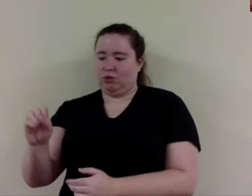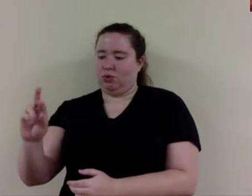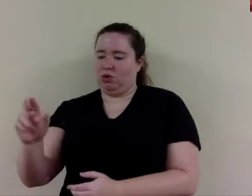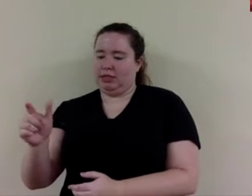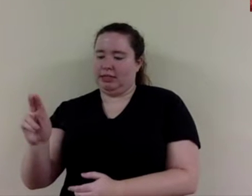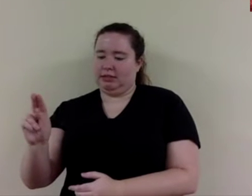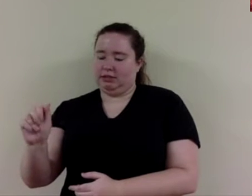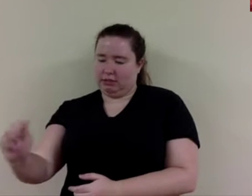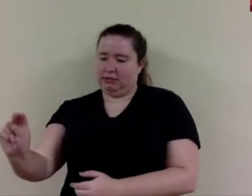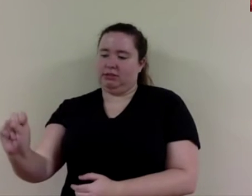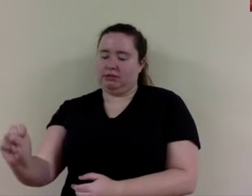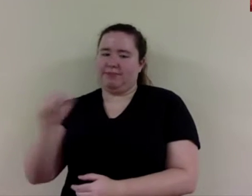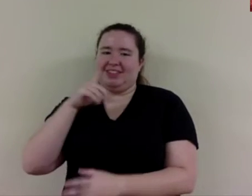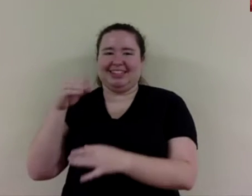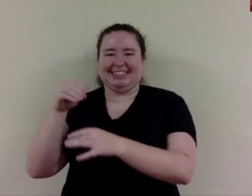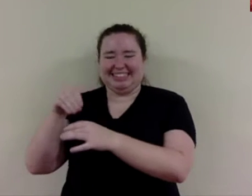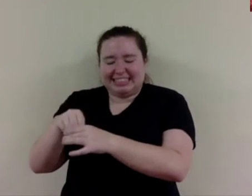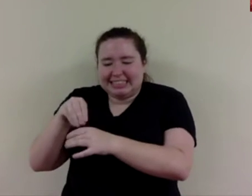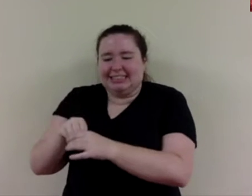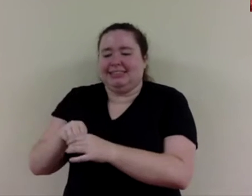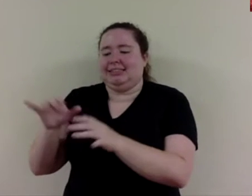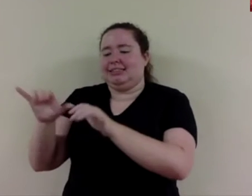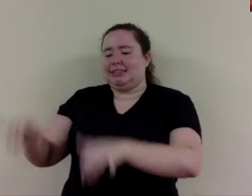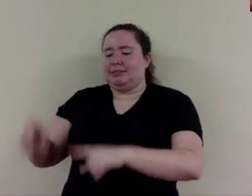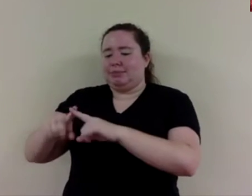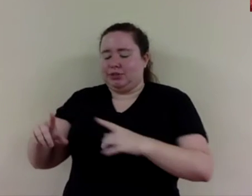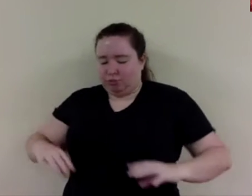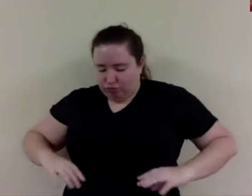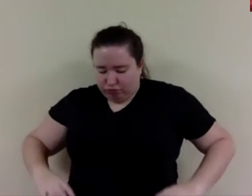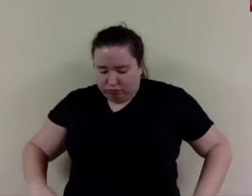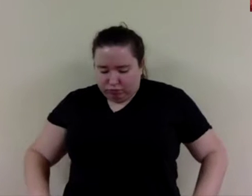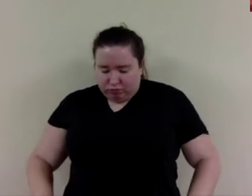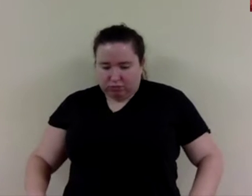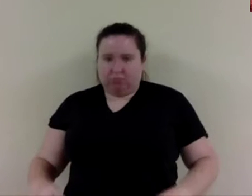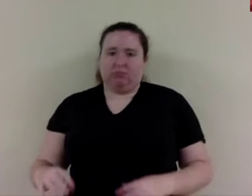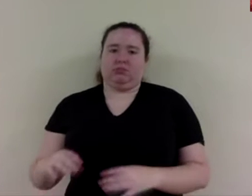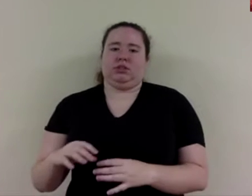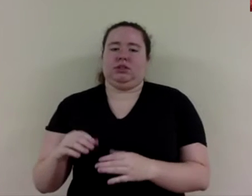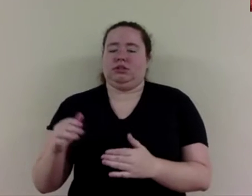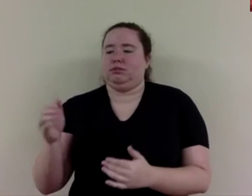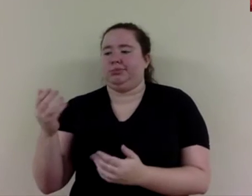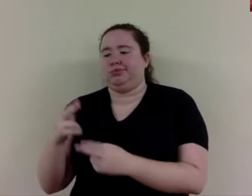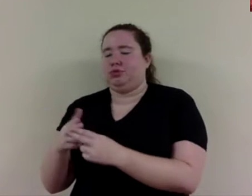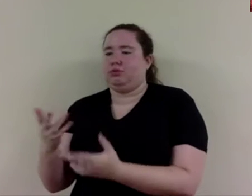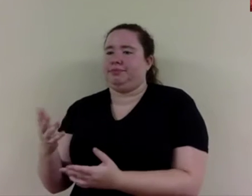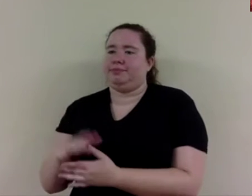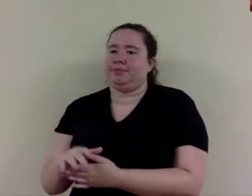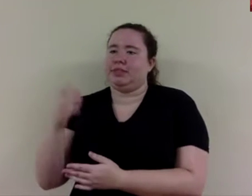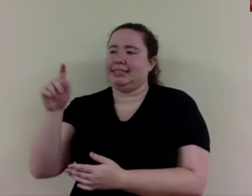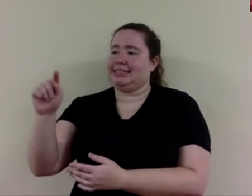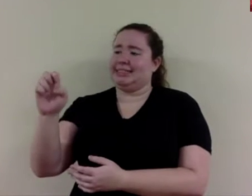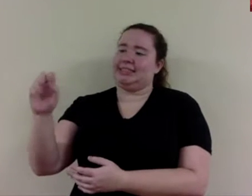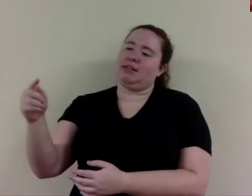found exactly in the digestive system, but they exist outside in the periphery. Accessory organs include things like